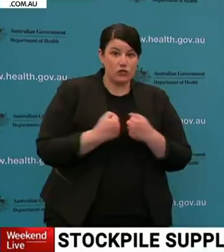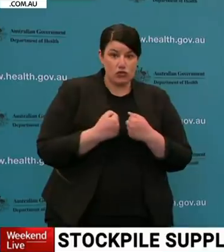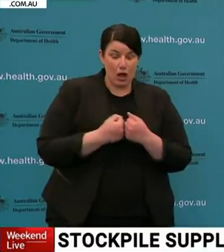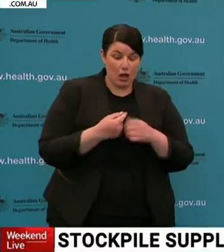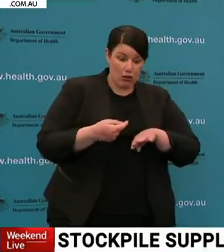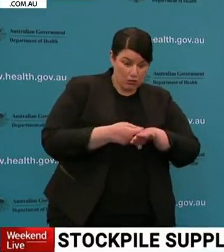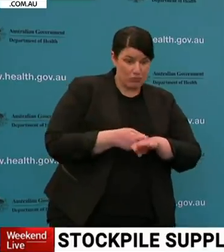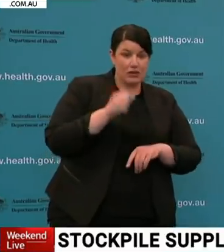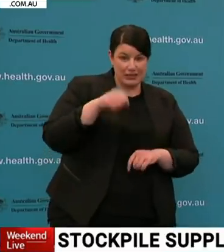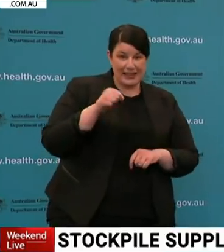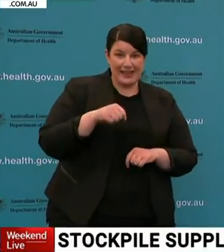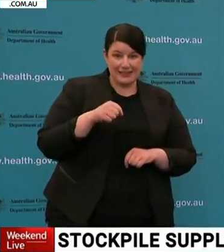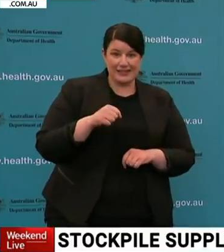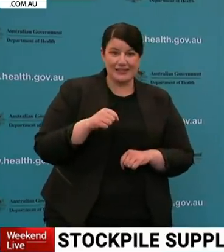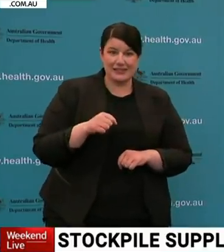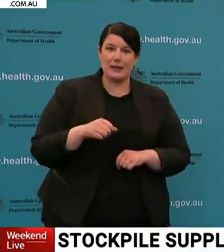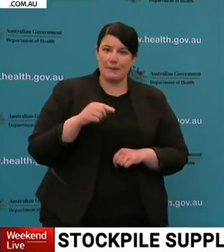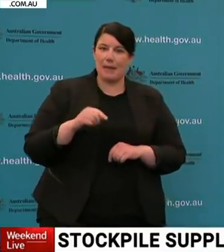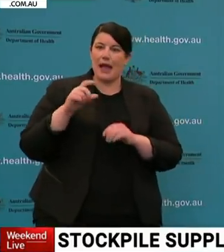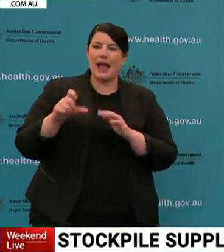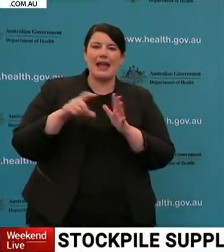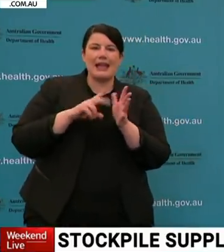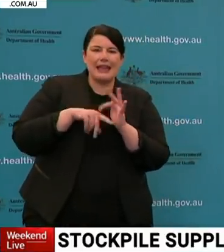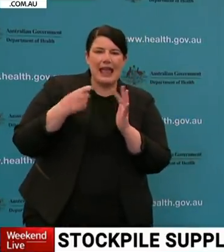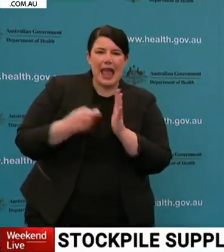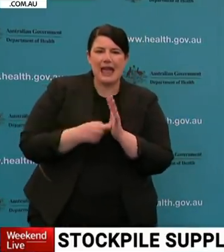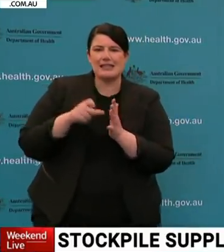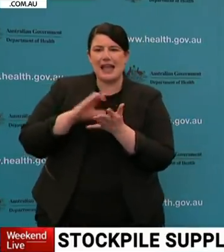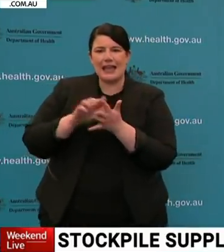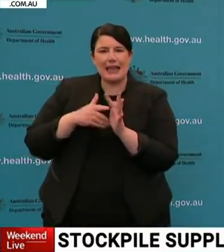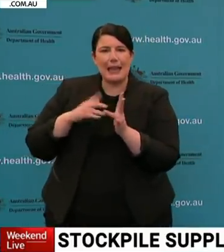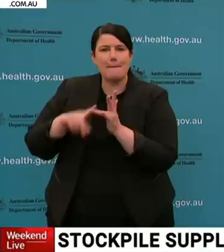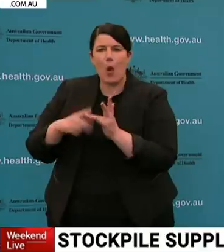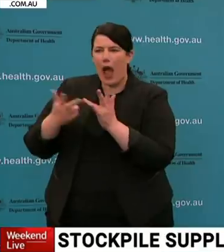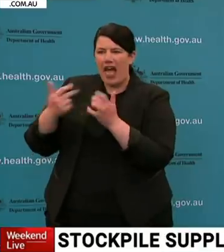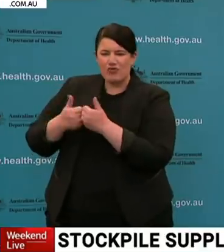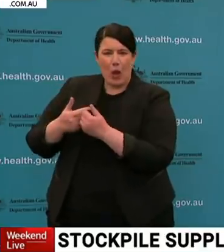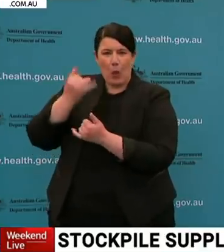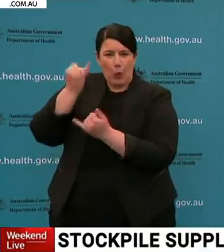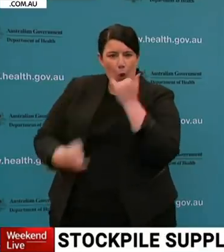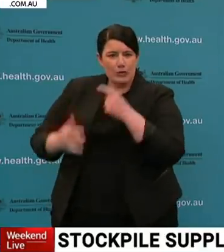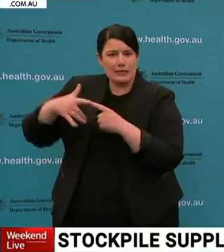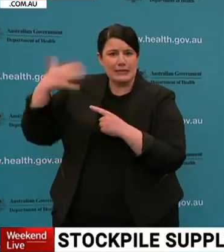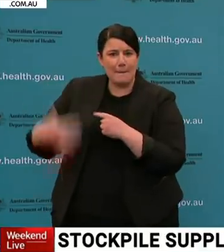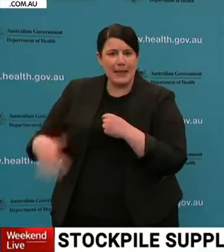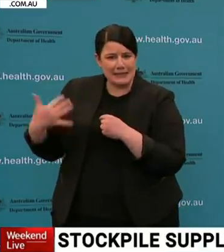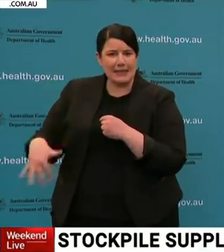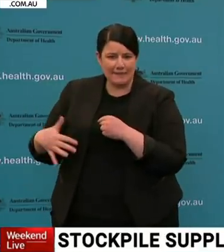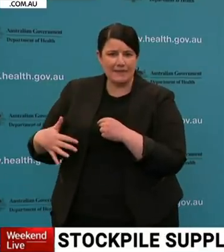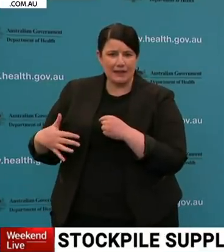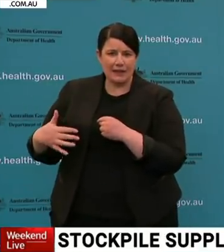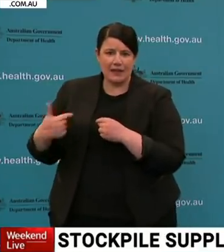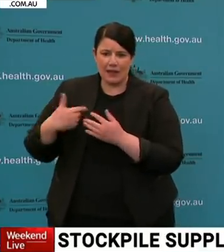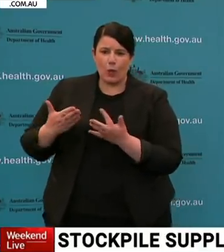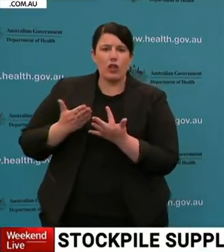There are cancer and chemotherapeutic agents out there that are many-fold more expensive that we supply through